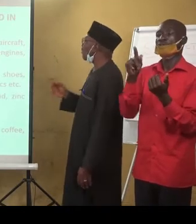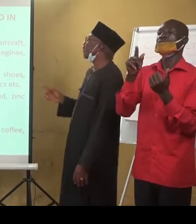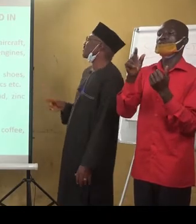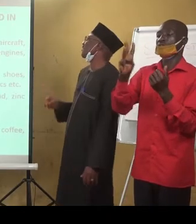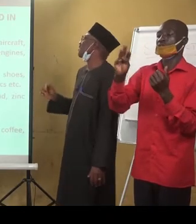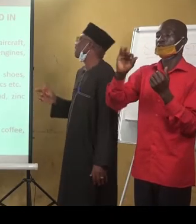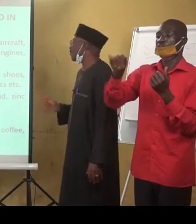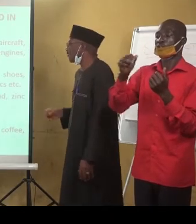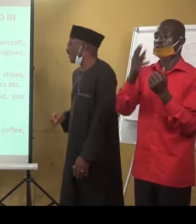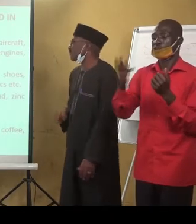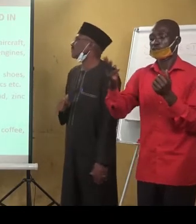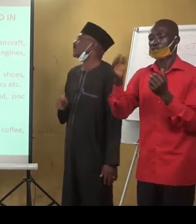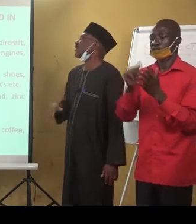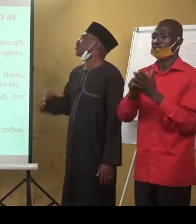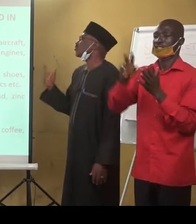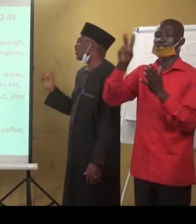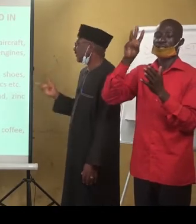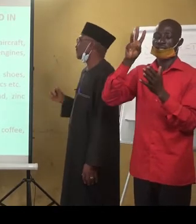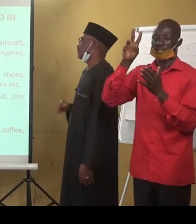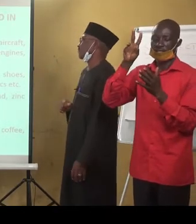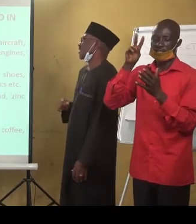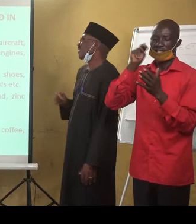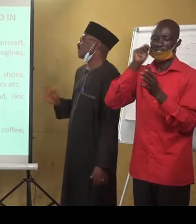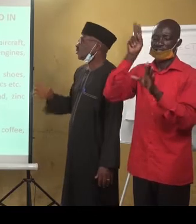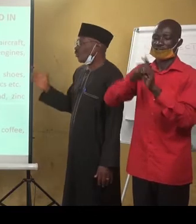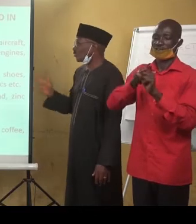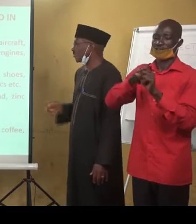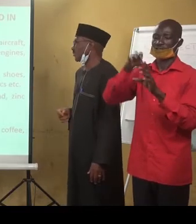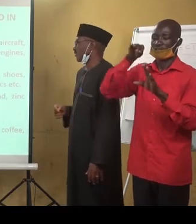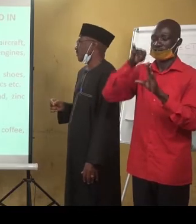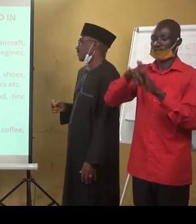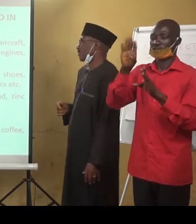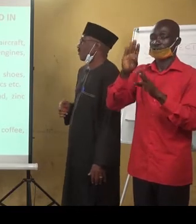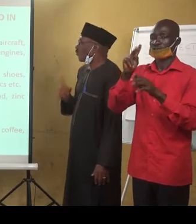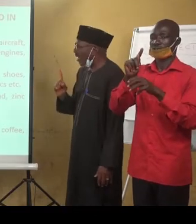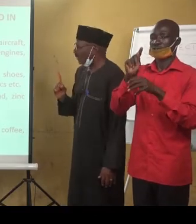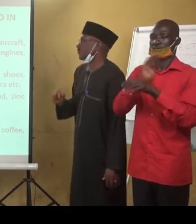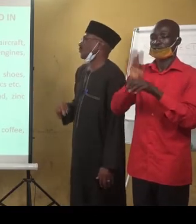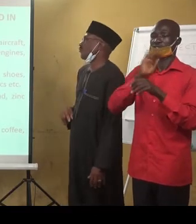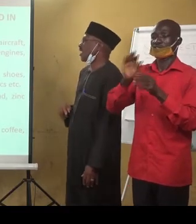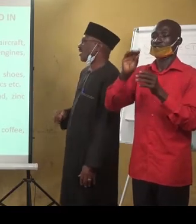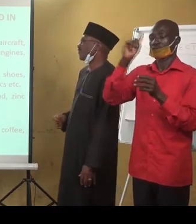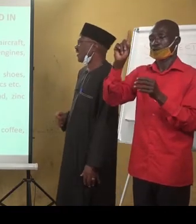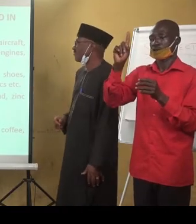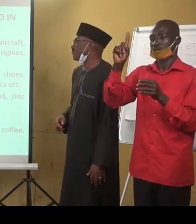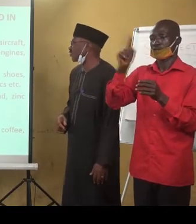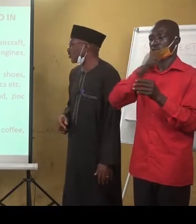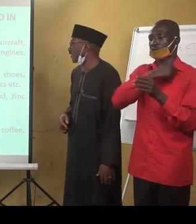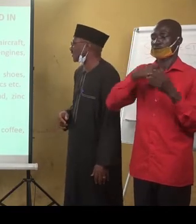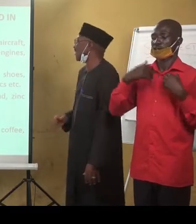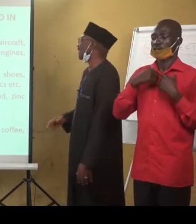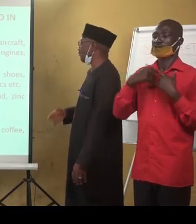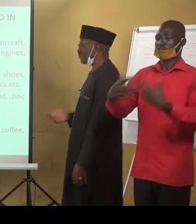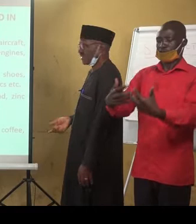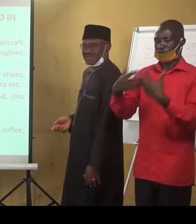major commodity involved in trading in this world trade. One, we have heavy